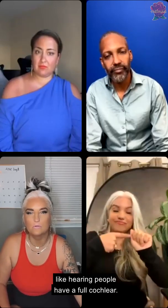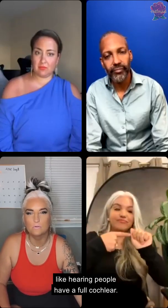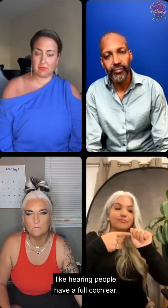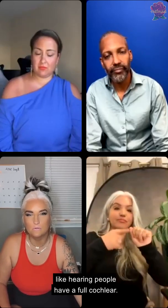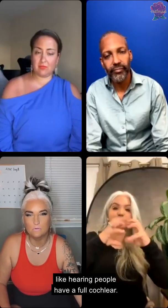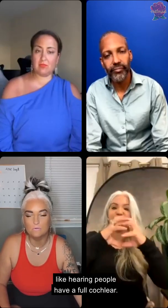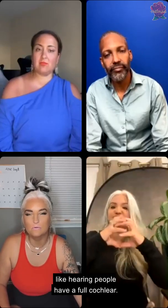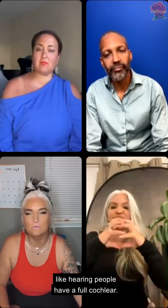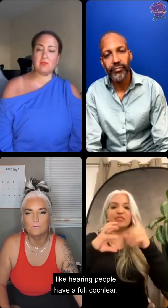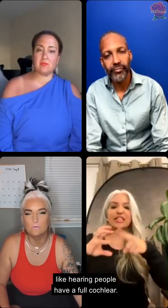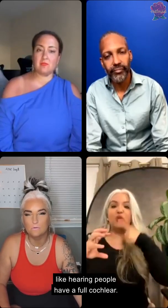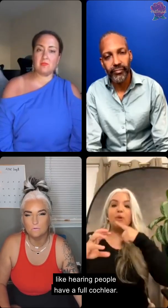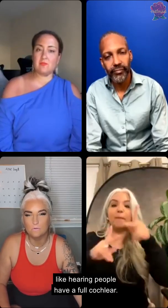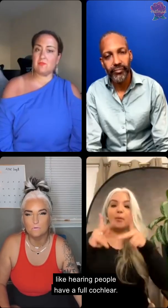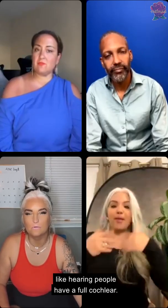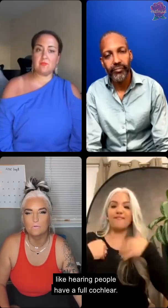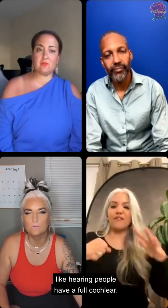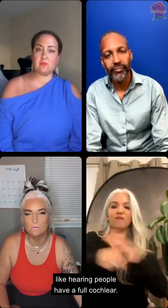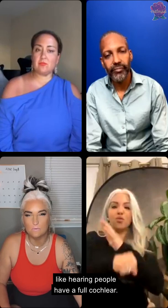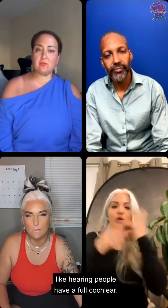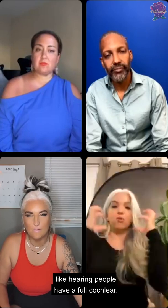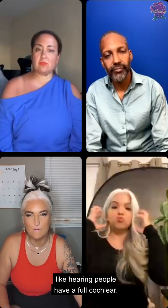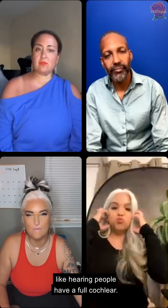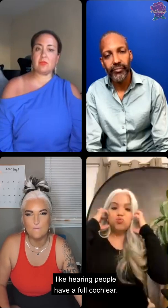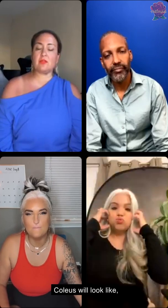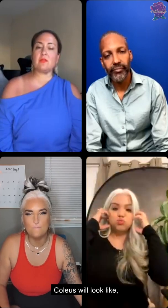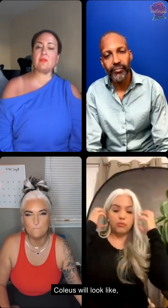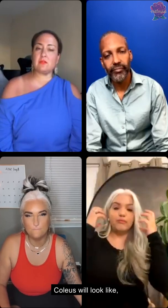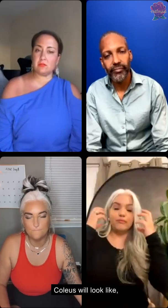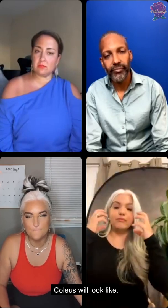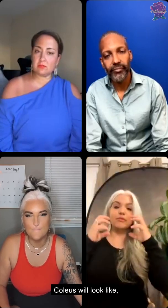our ears, like hearing people have a full cochlea,